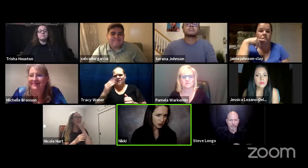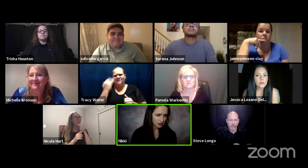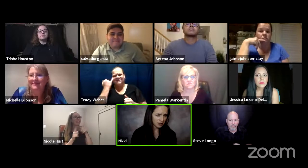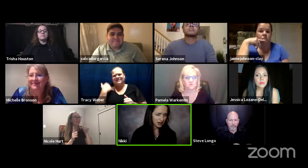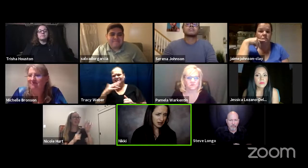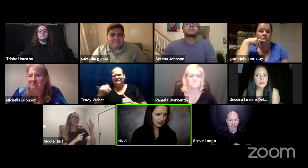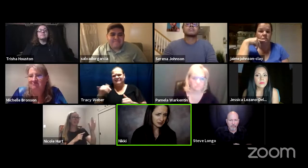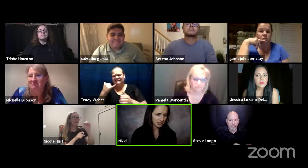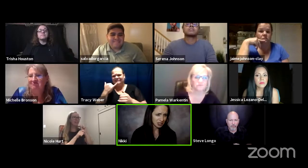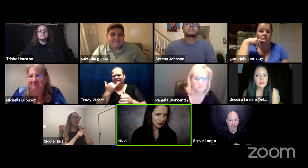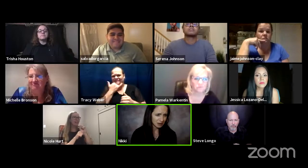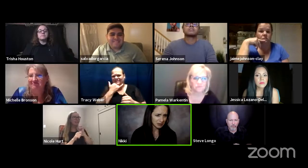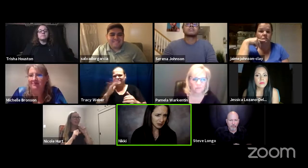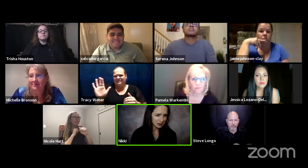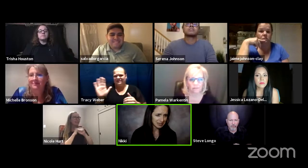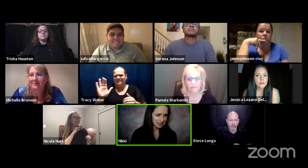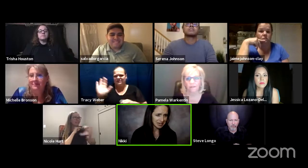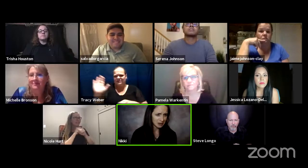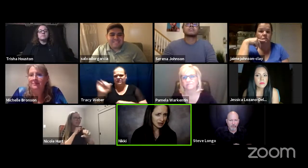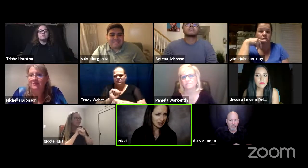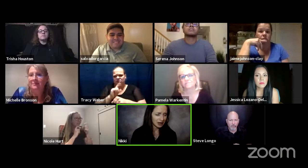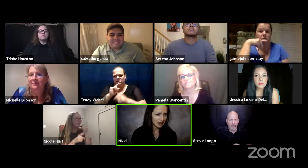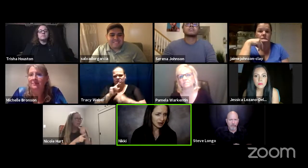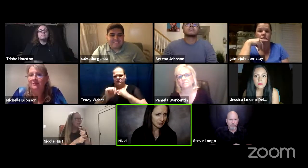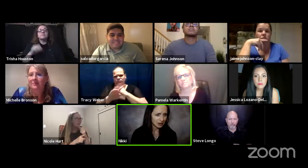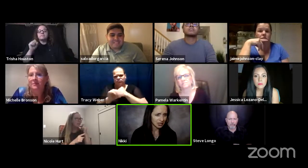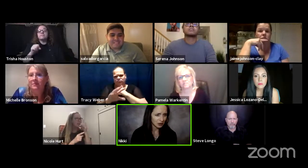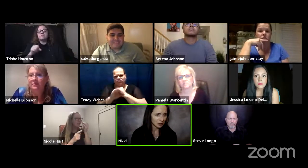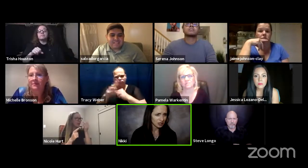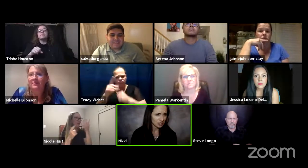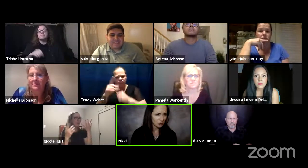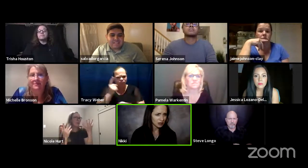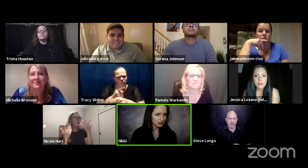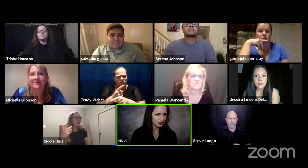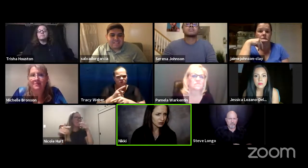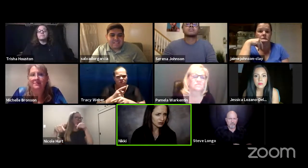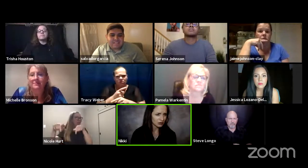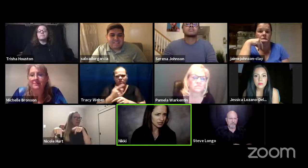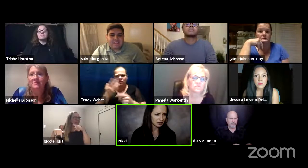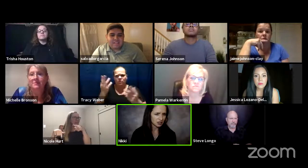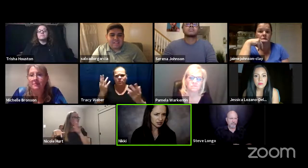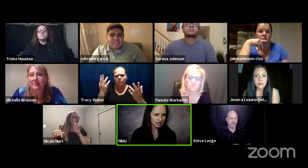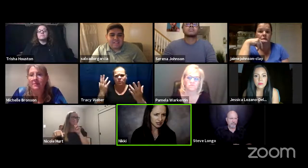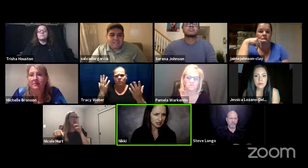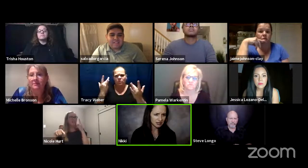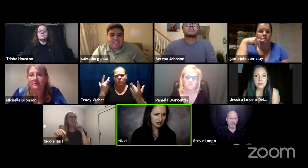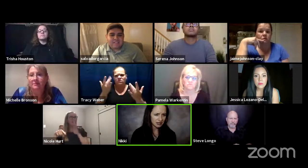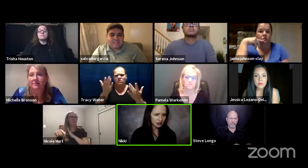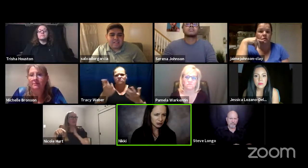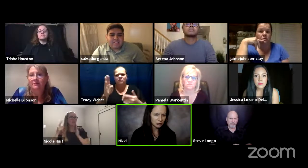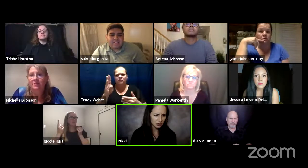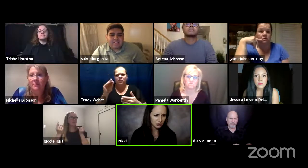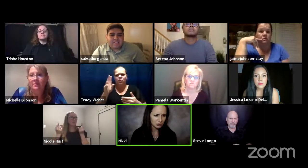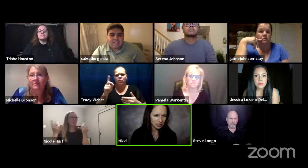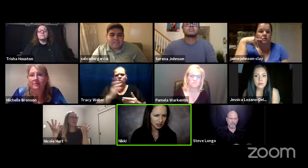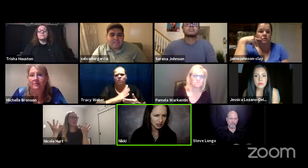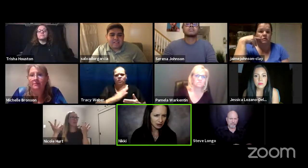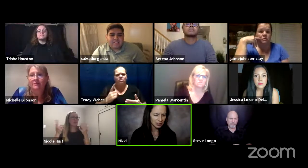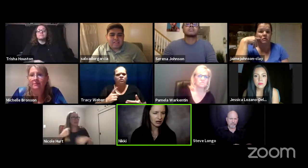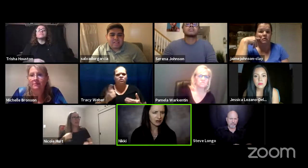Sanborn? I'm sorry if I misspelled his name, but I know that he works closely with DHHSC in terms of social media, but how does